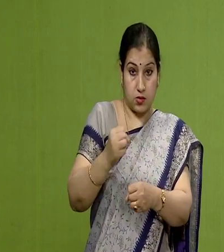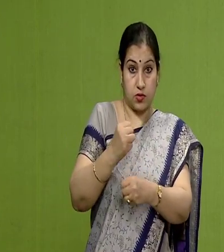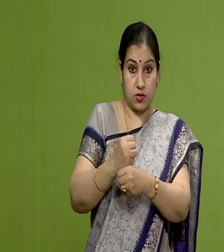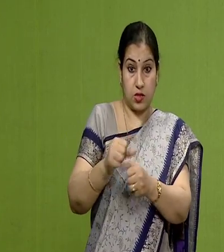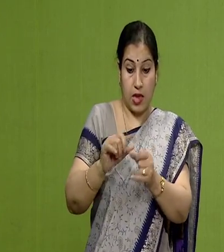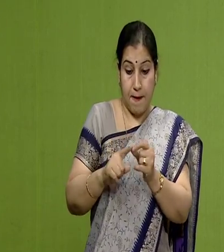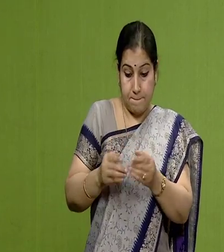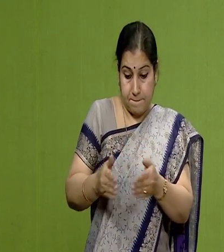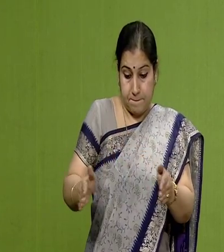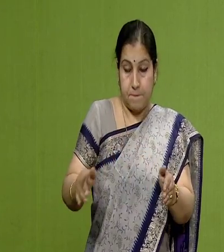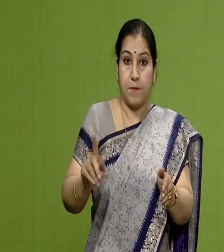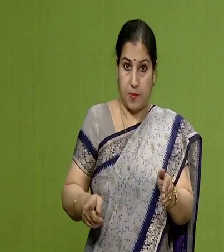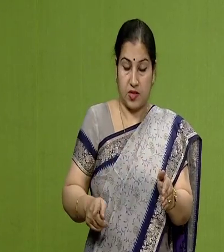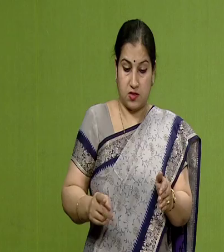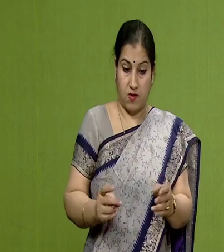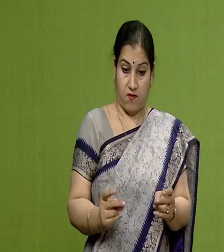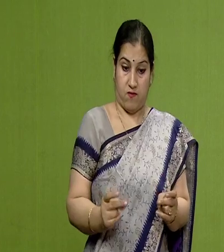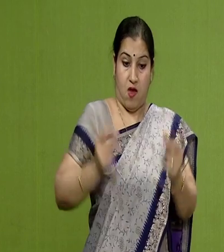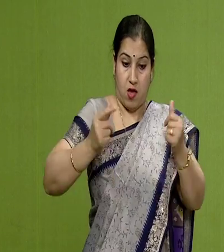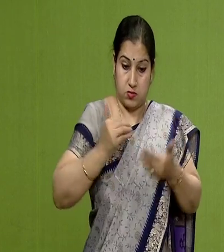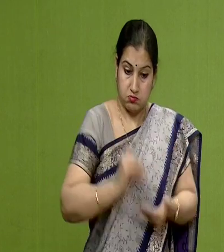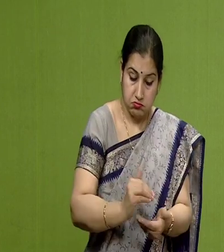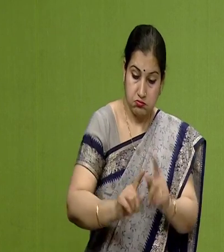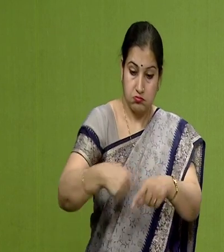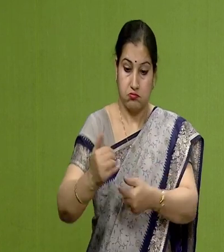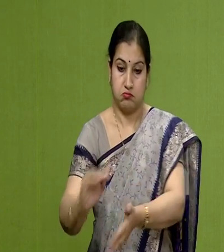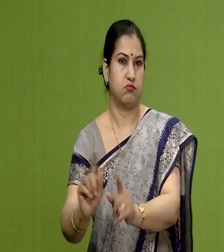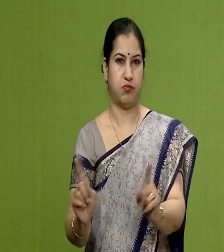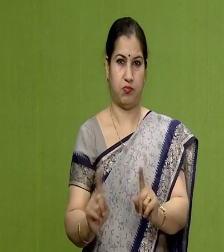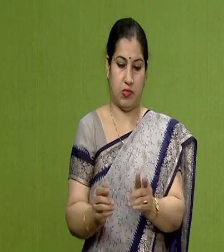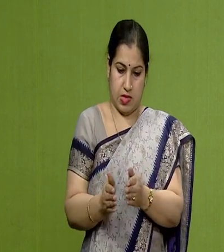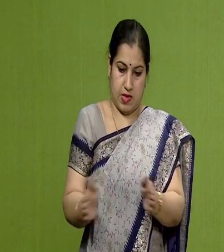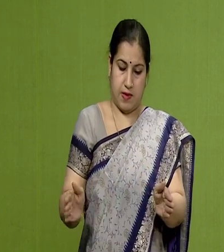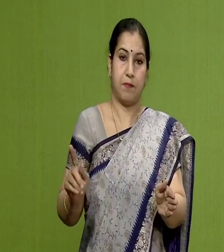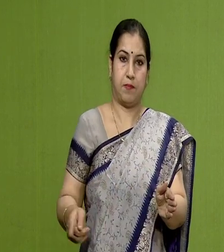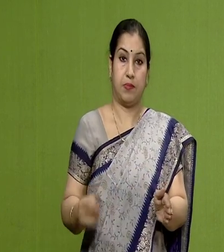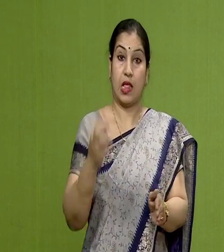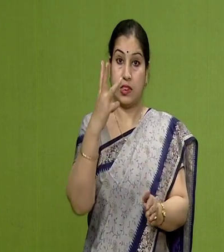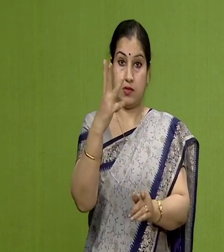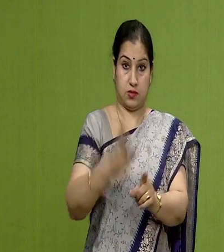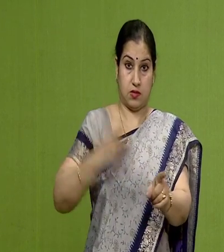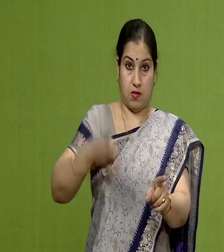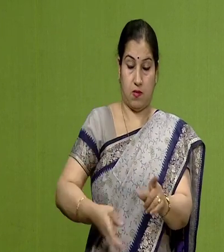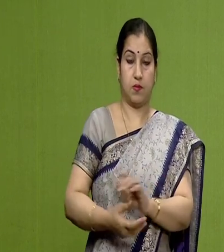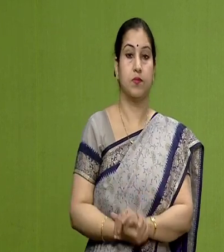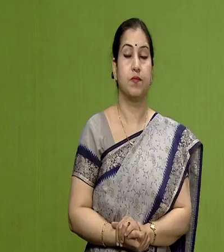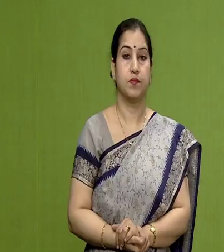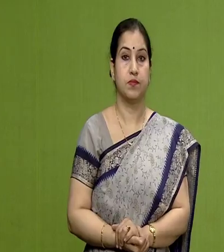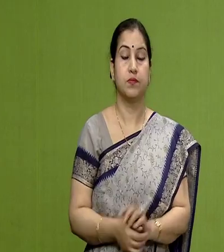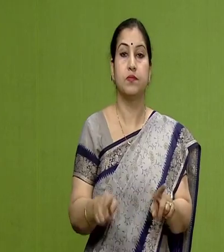two pregnancies for better health of the mother to sustain pregnancy and